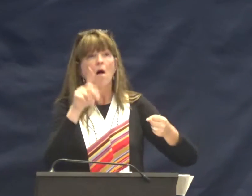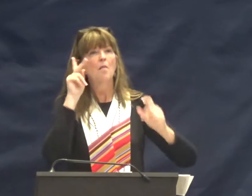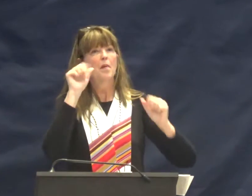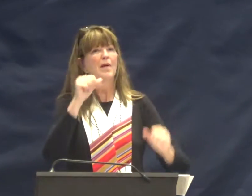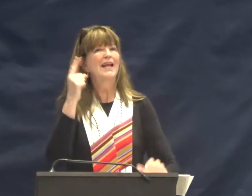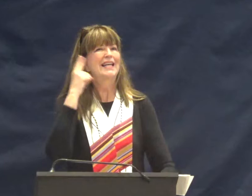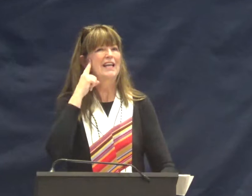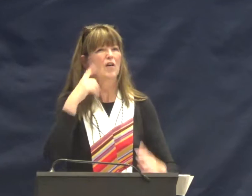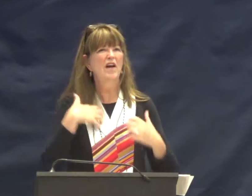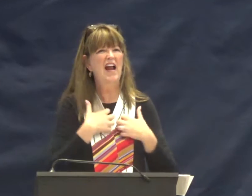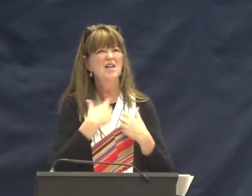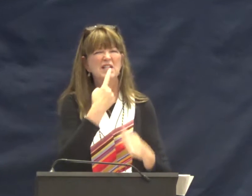gate where the people live.